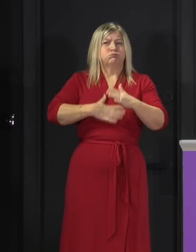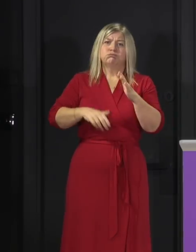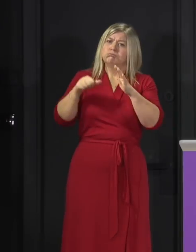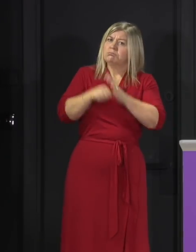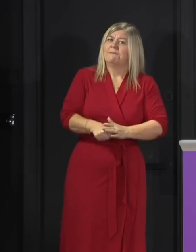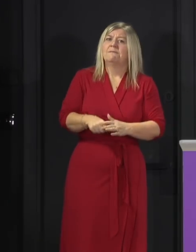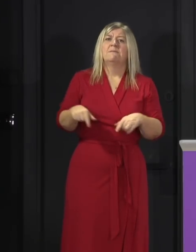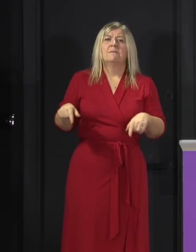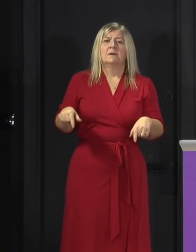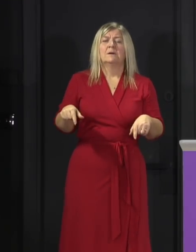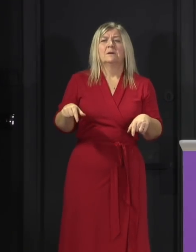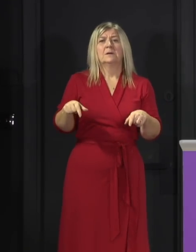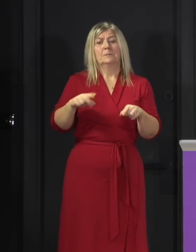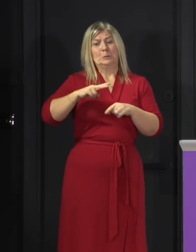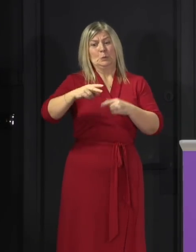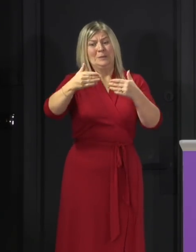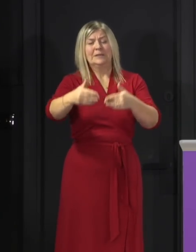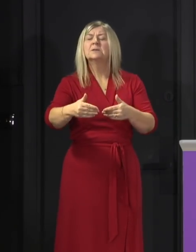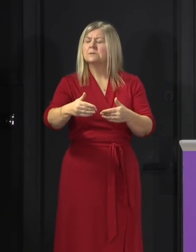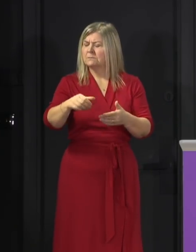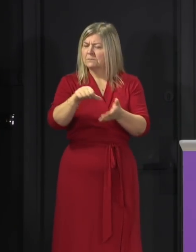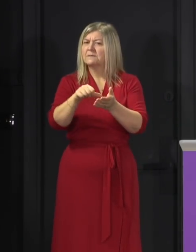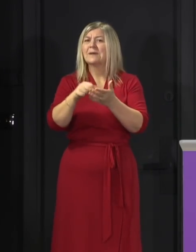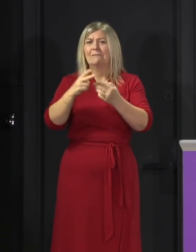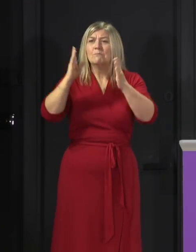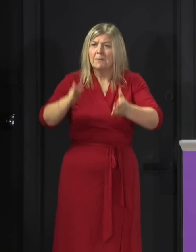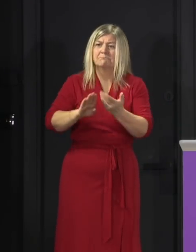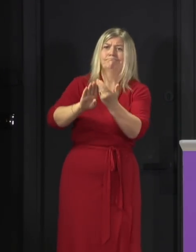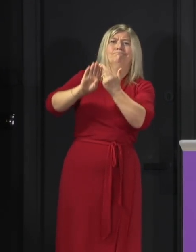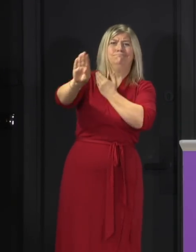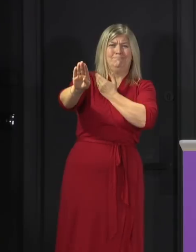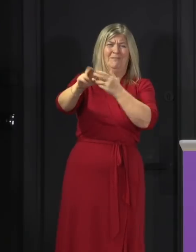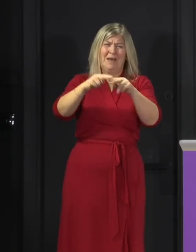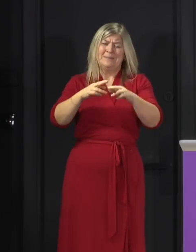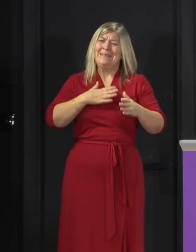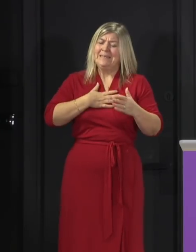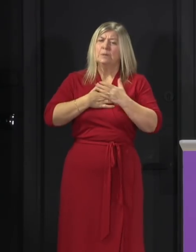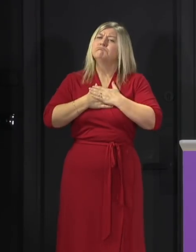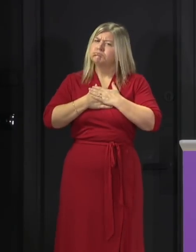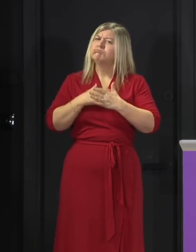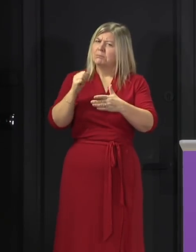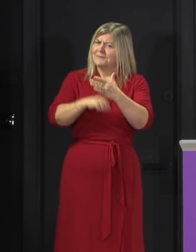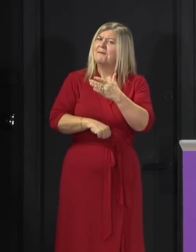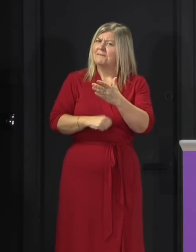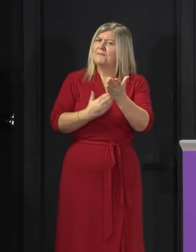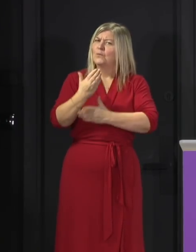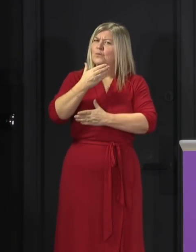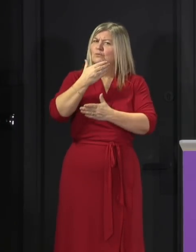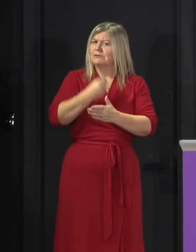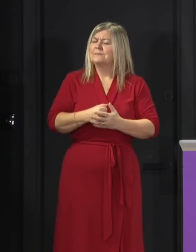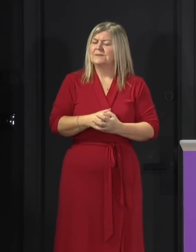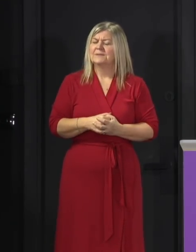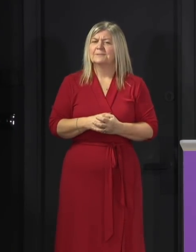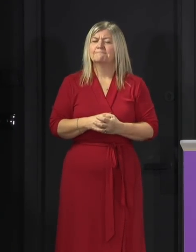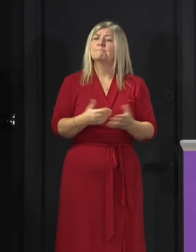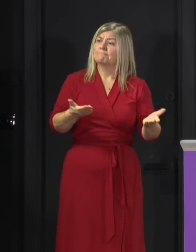over the next few weeks. I understand that, but we've got to stay focused on keeping people safe as far as we possibly can.